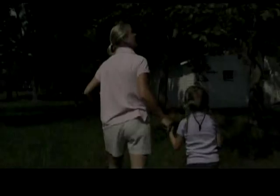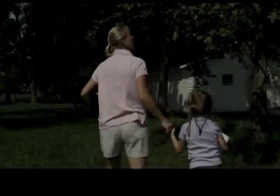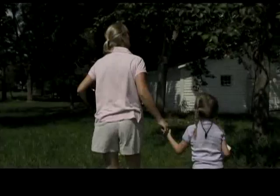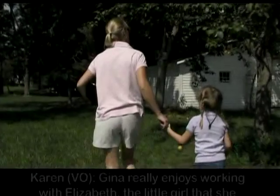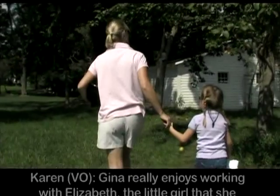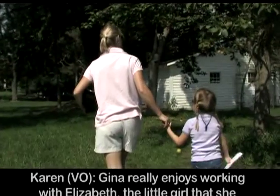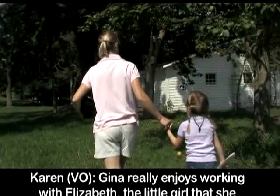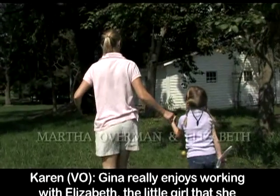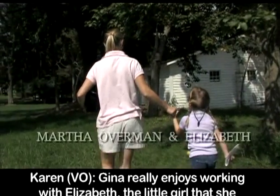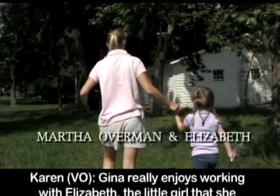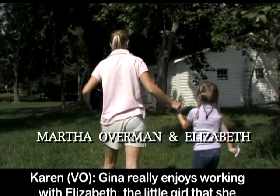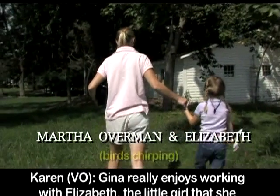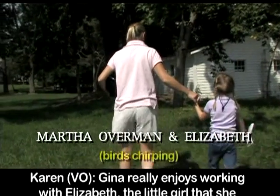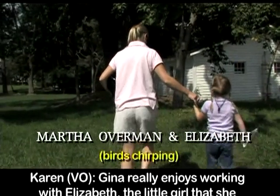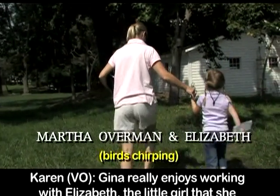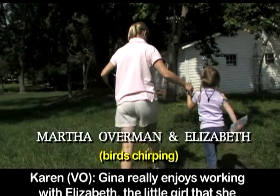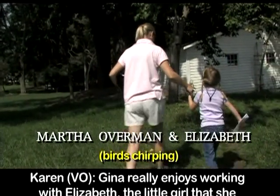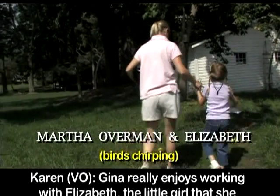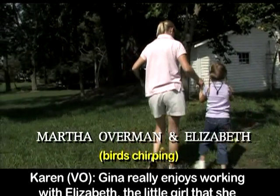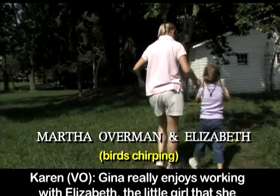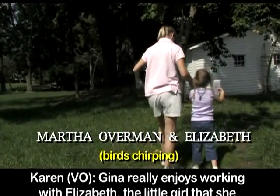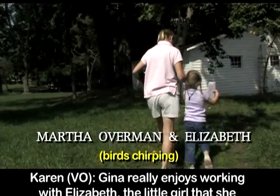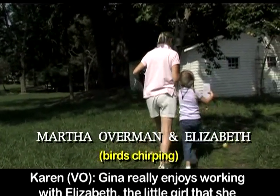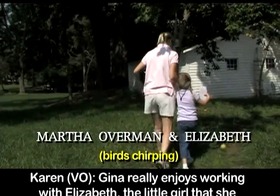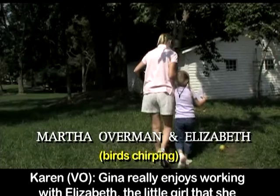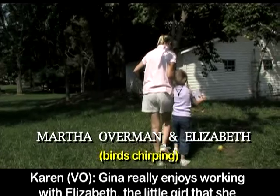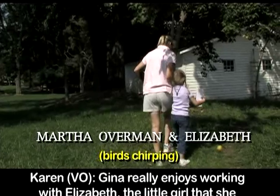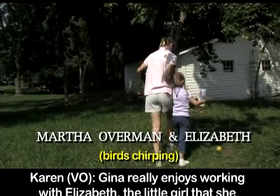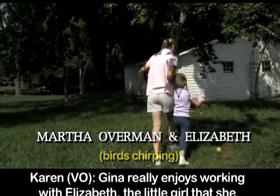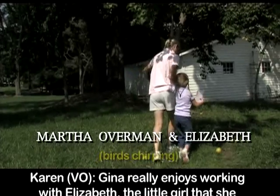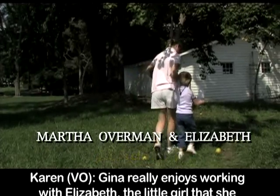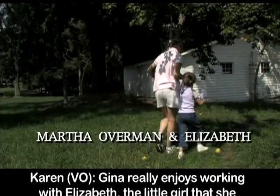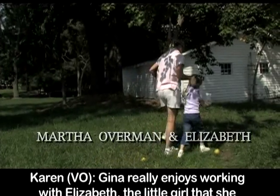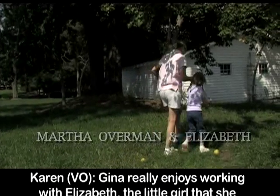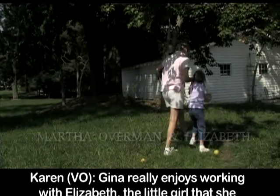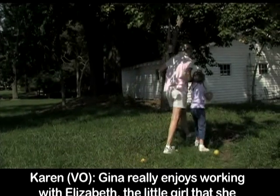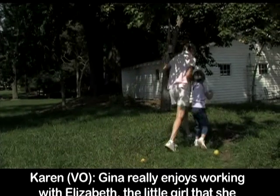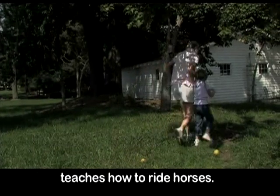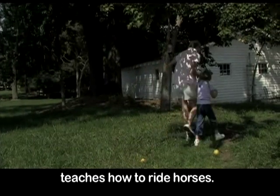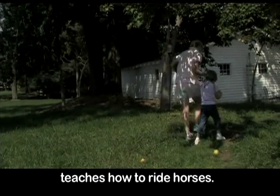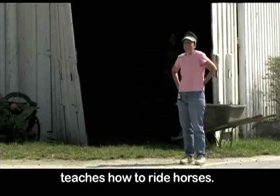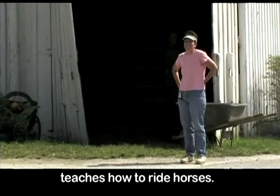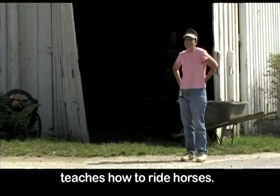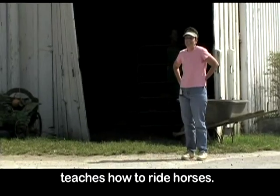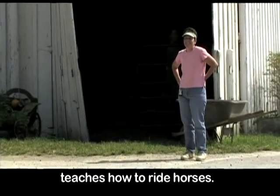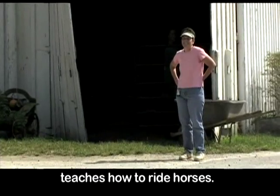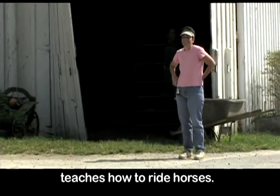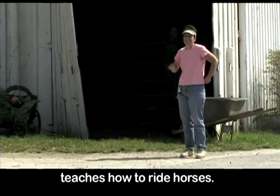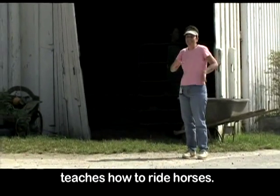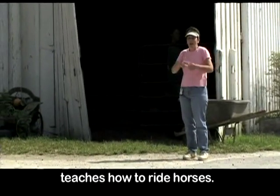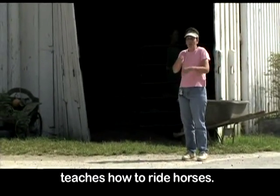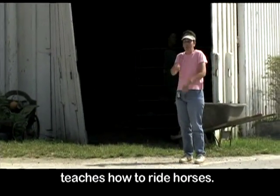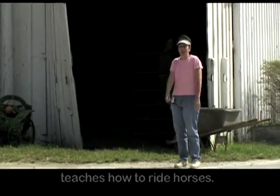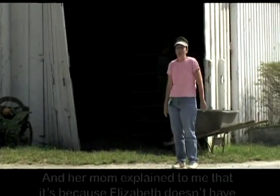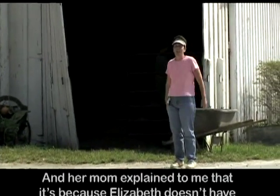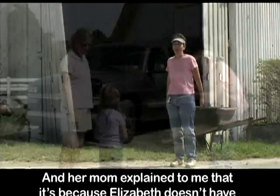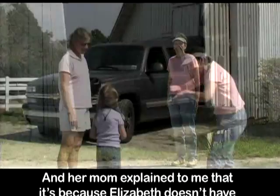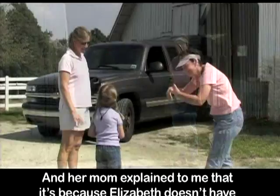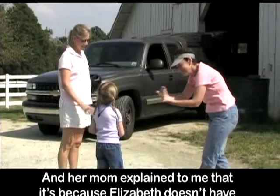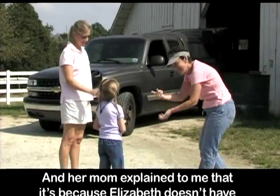things. Gina really enjoys working with Elizabeth, the little girl that she teaches how to ride horses. And her